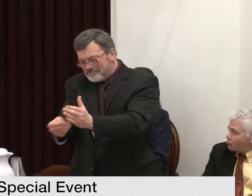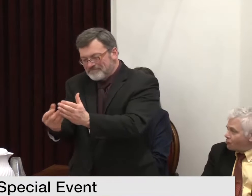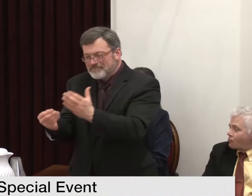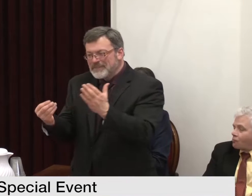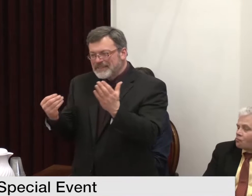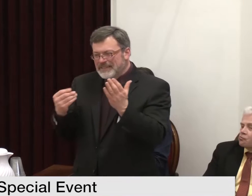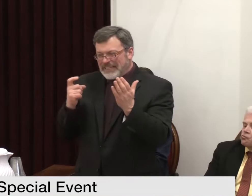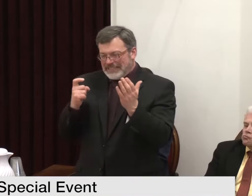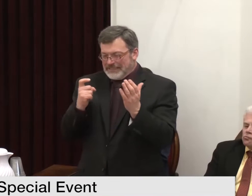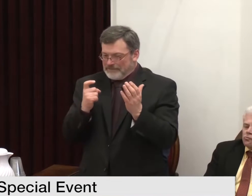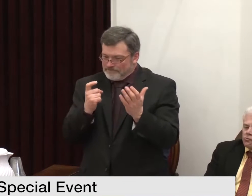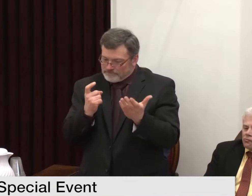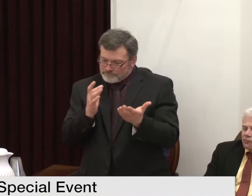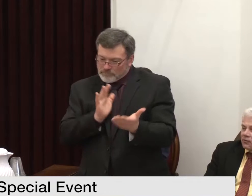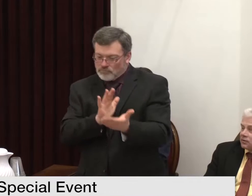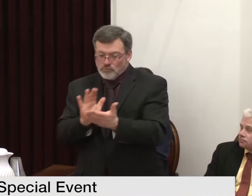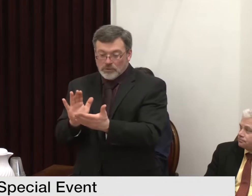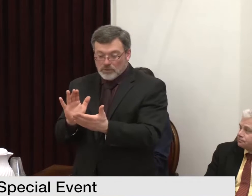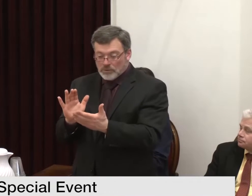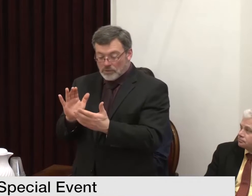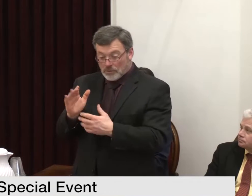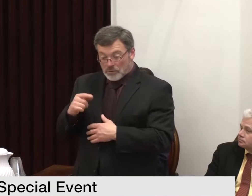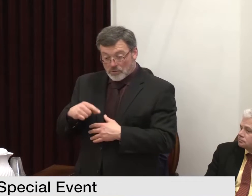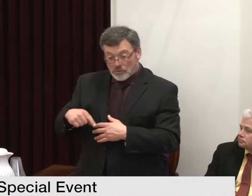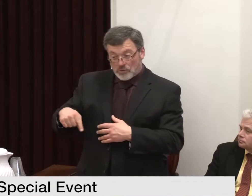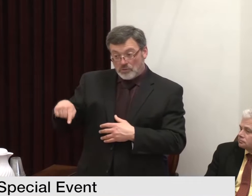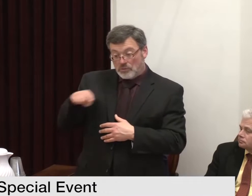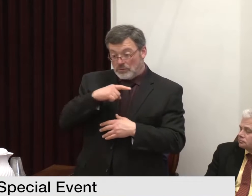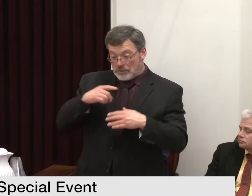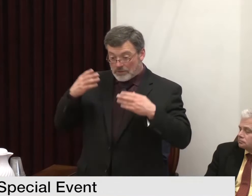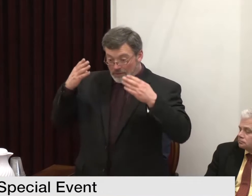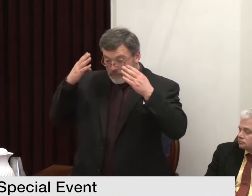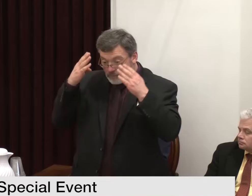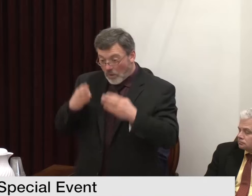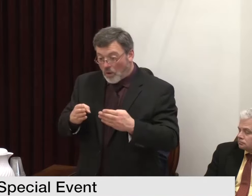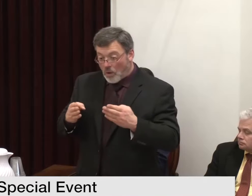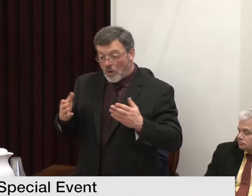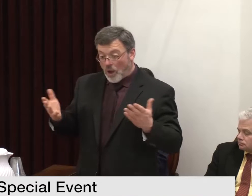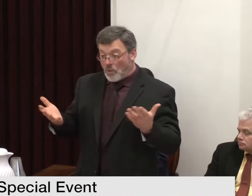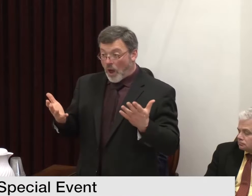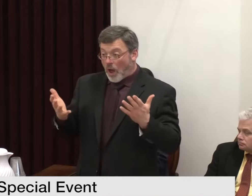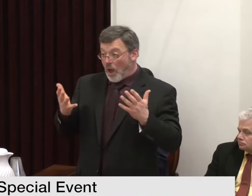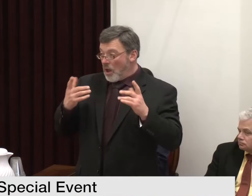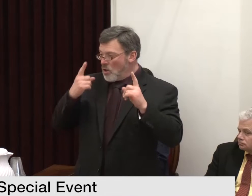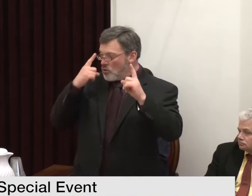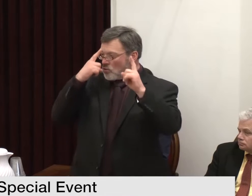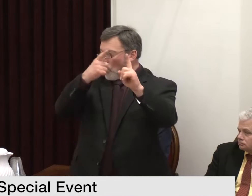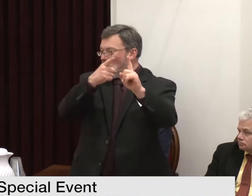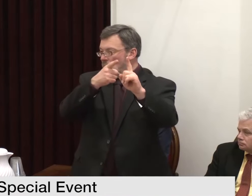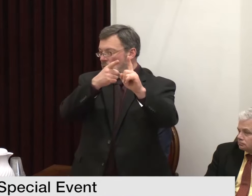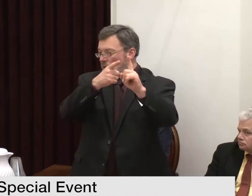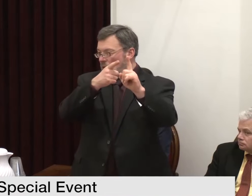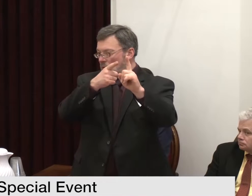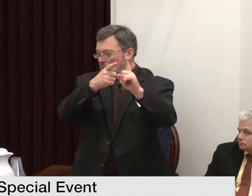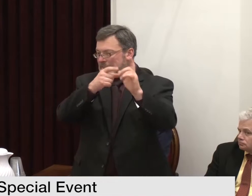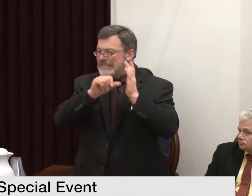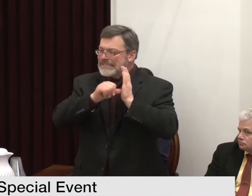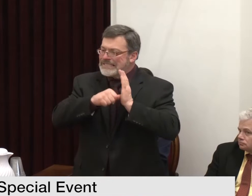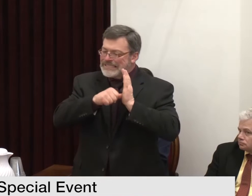We focus so much on our well-intentioned goals, we didn't think through all the